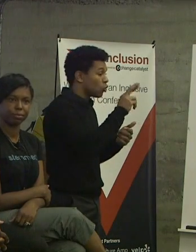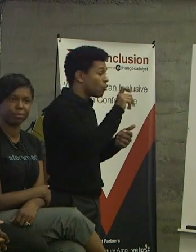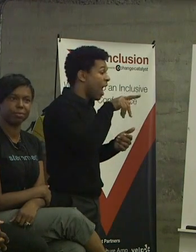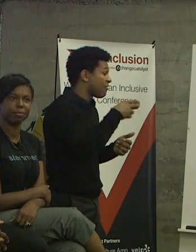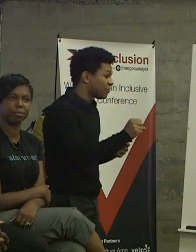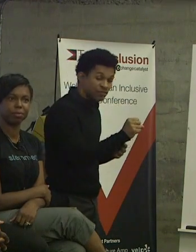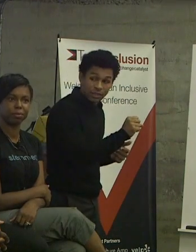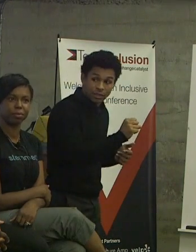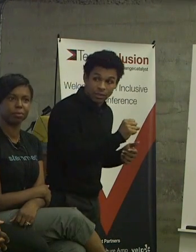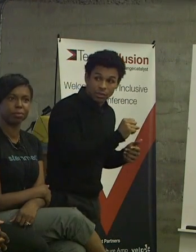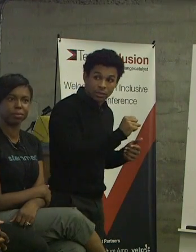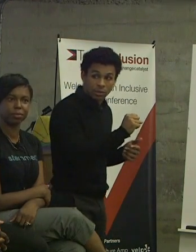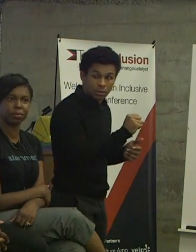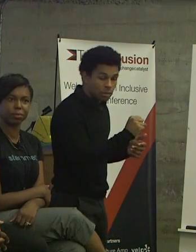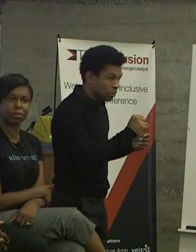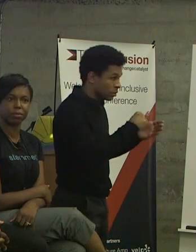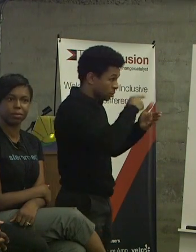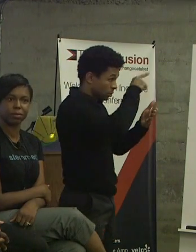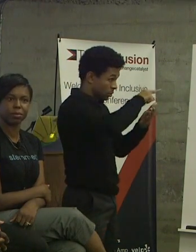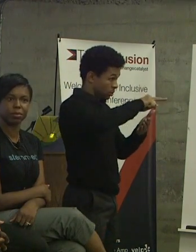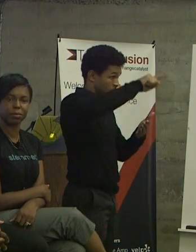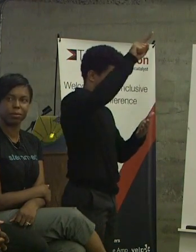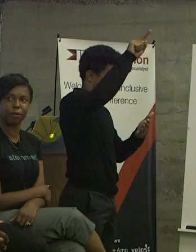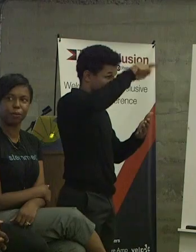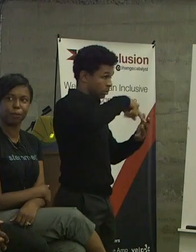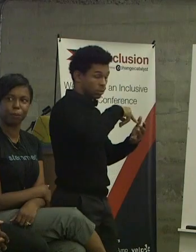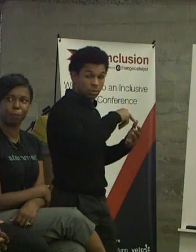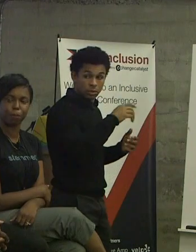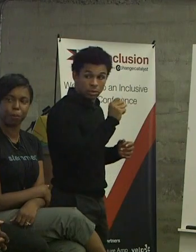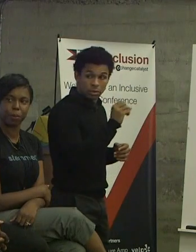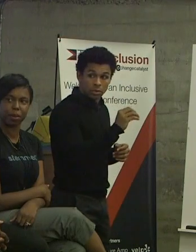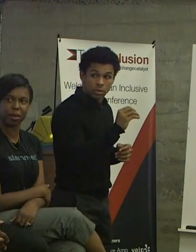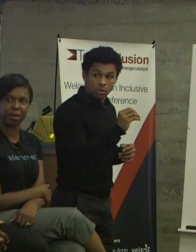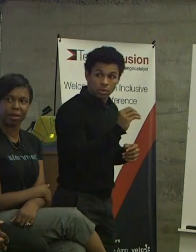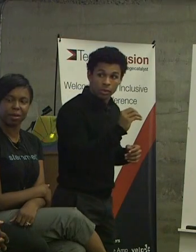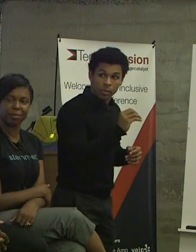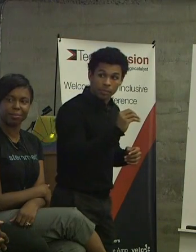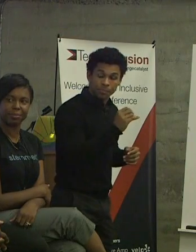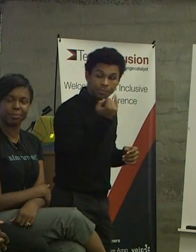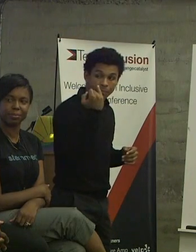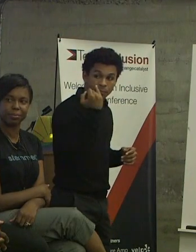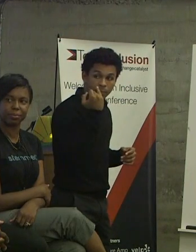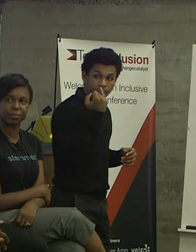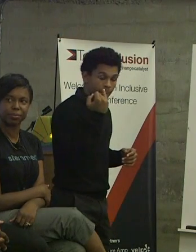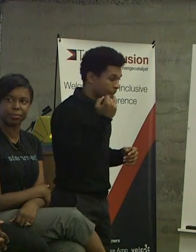but it's really a graph that you see. That being said, it's also,